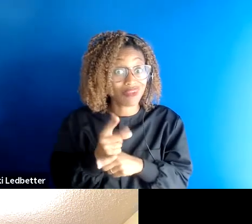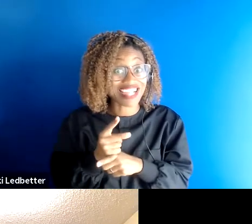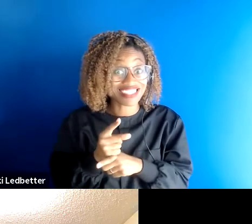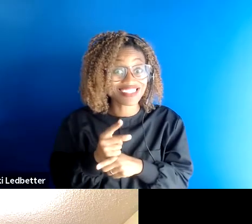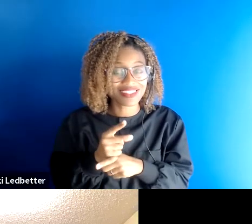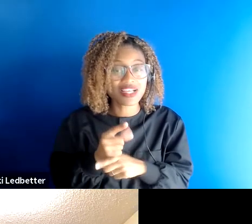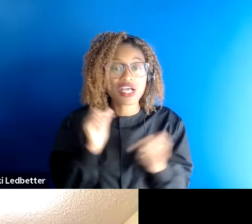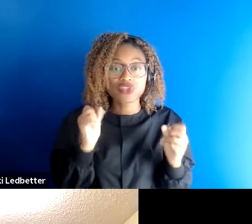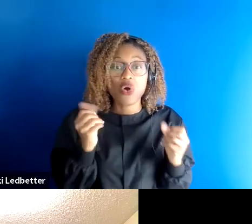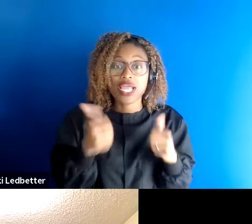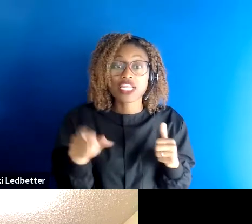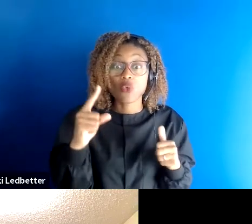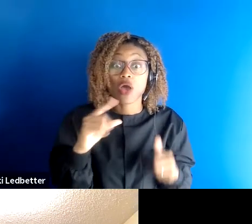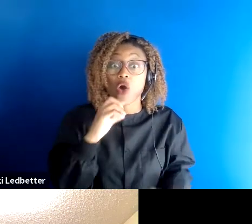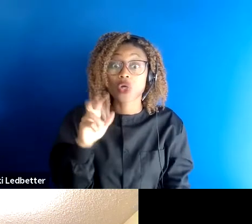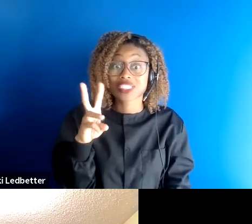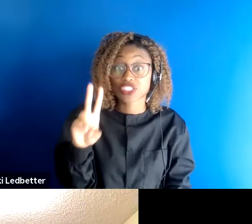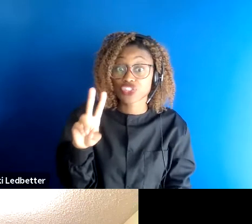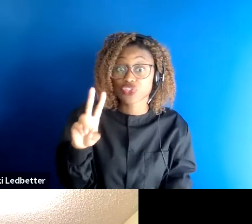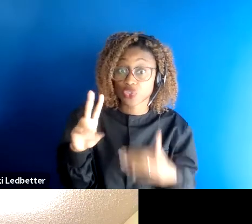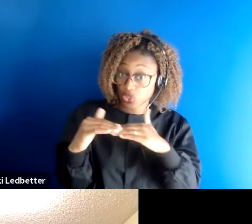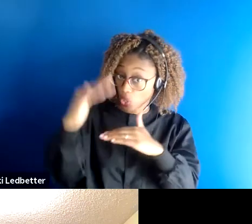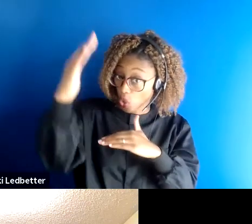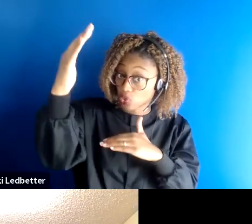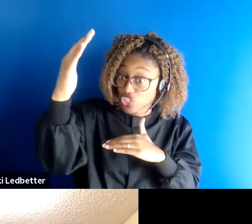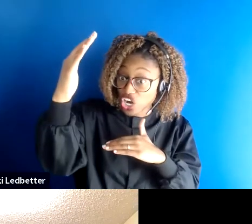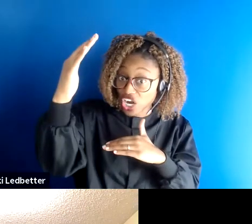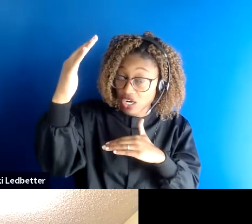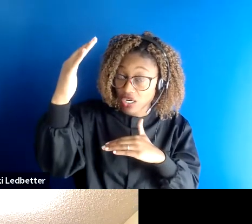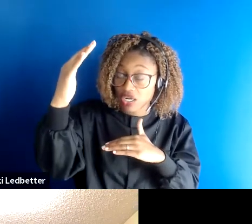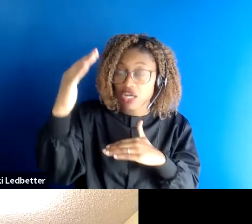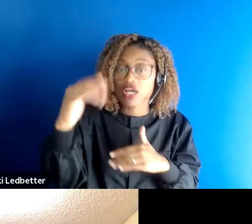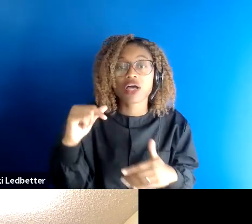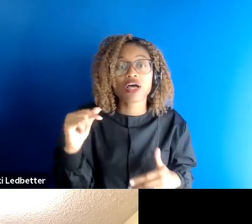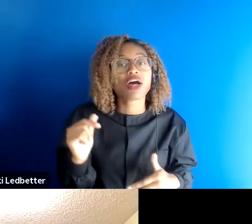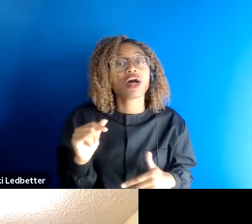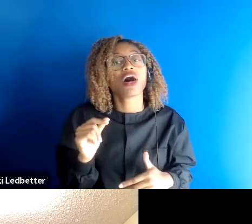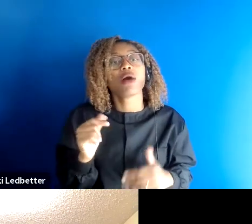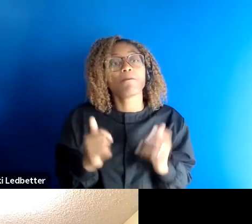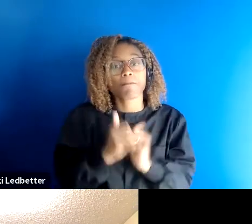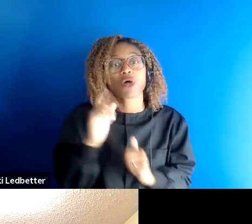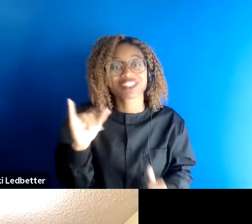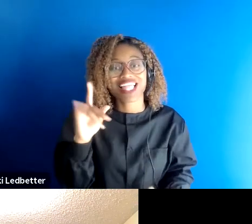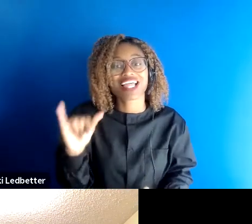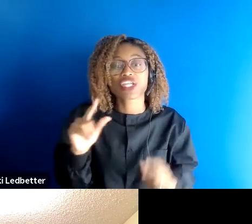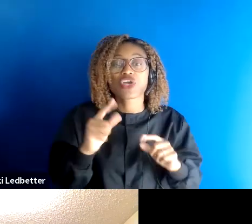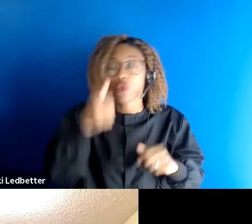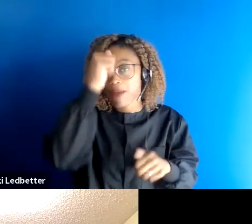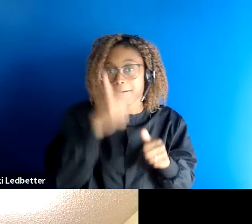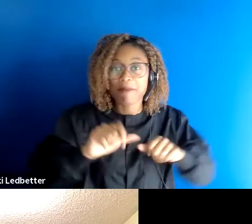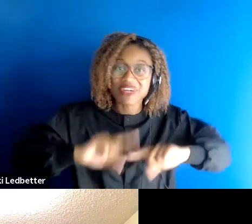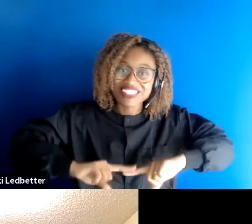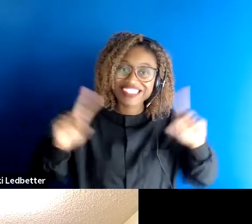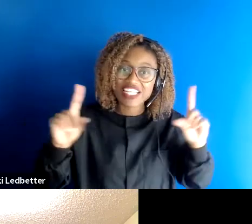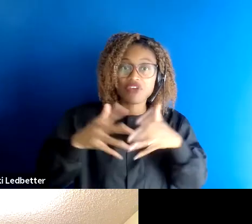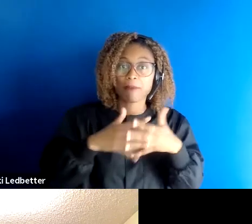say anyone who is 62 years old and older would likely remember in America before